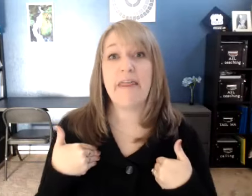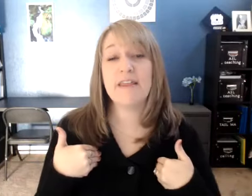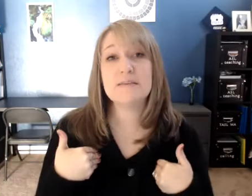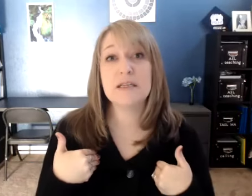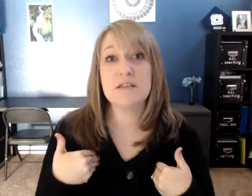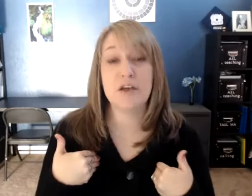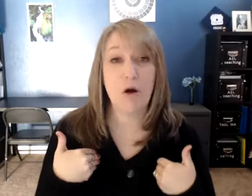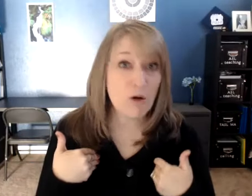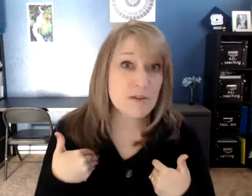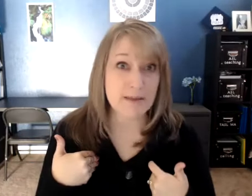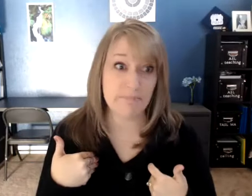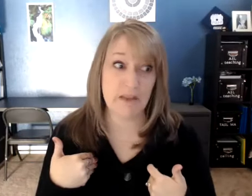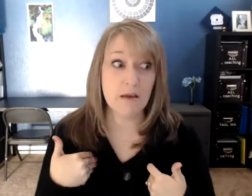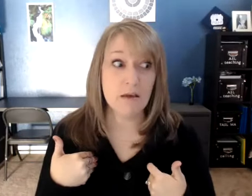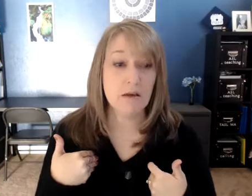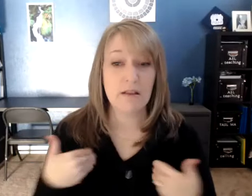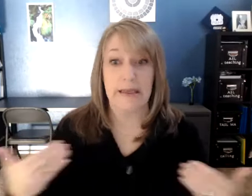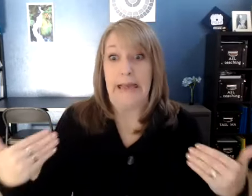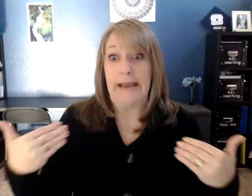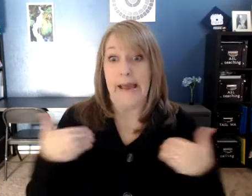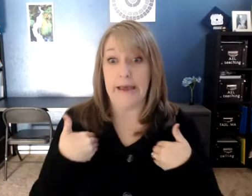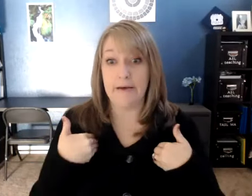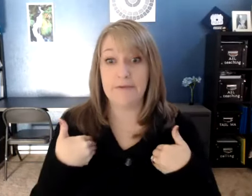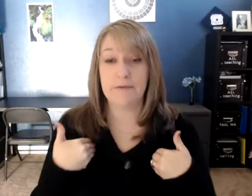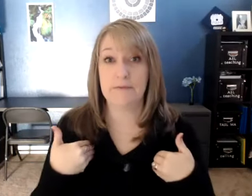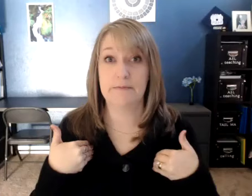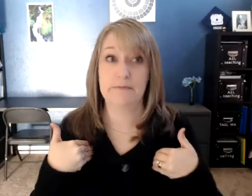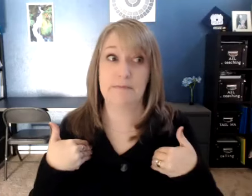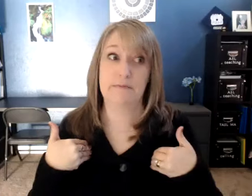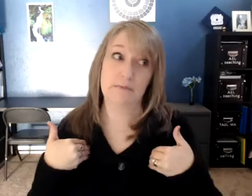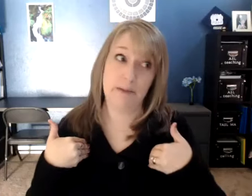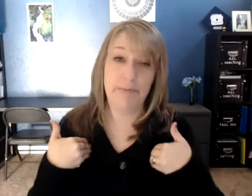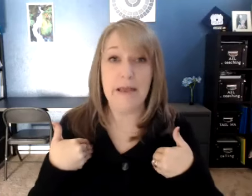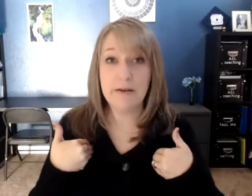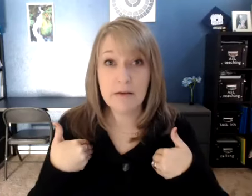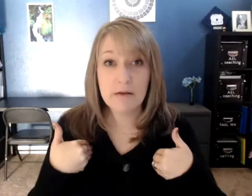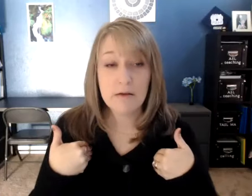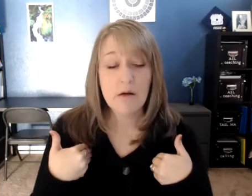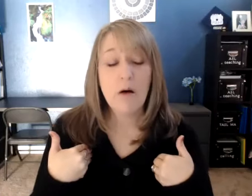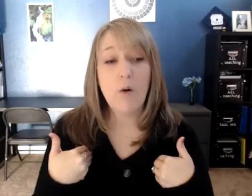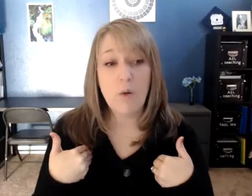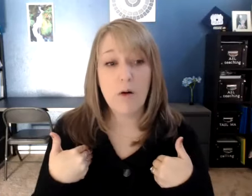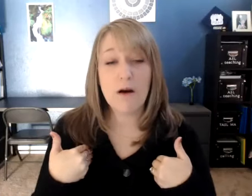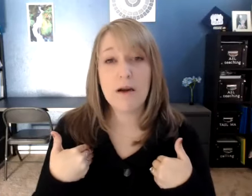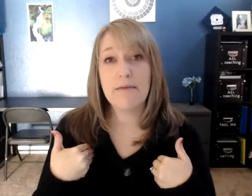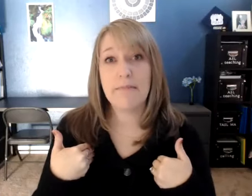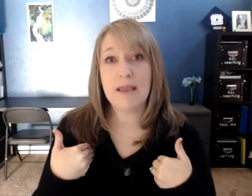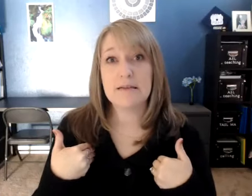Now, this means to own something, like I have a bed, or it means